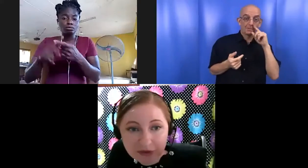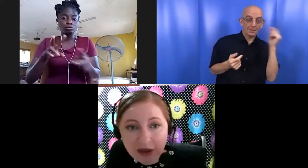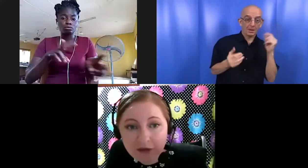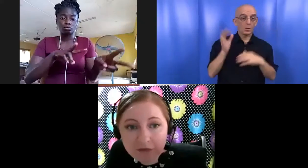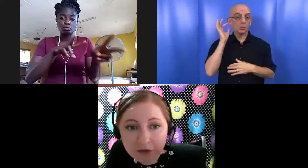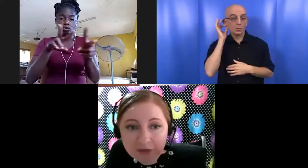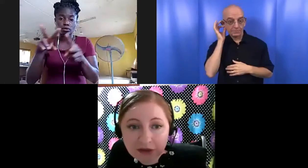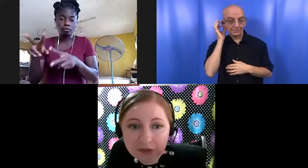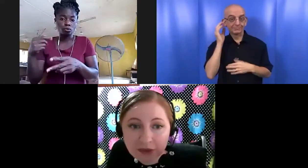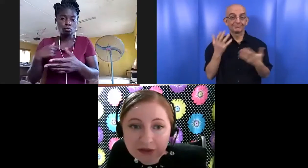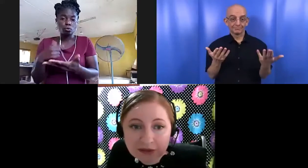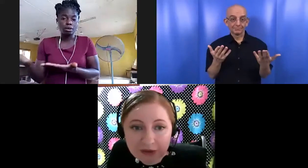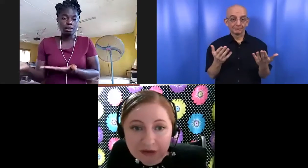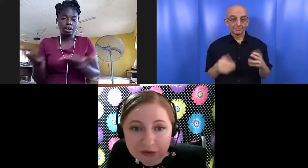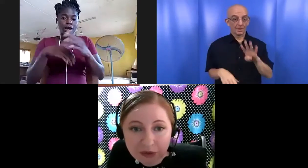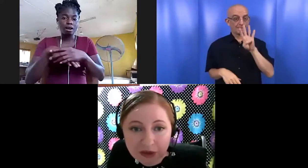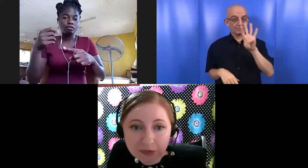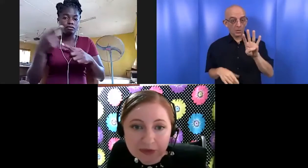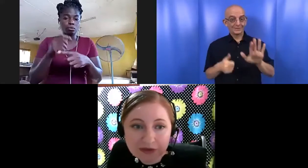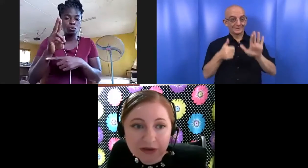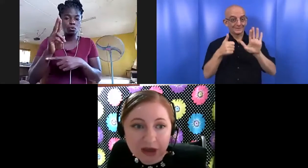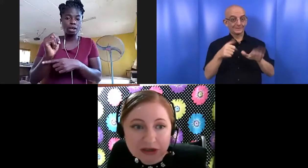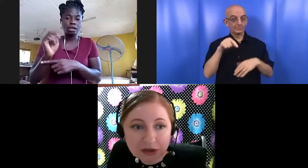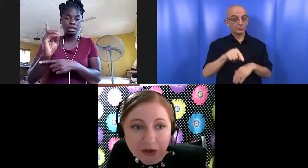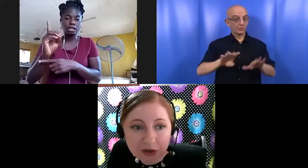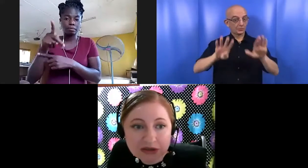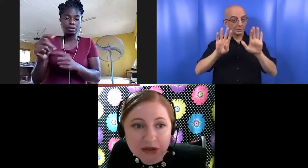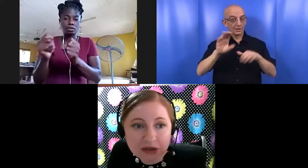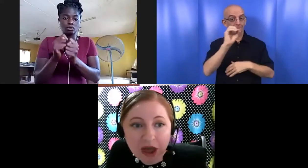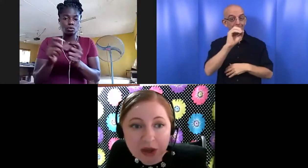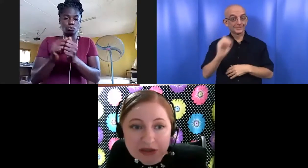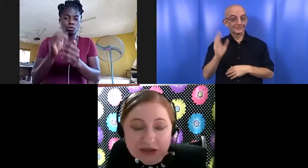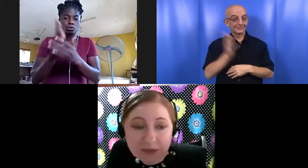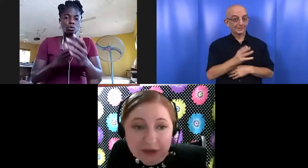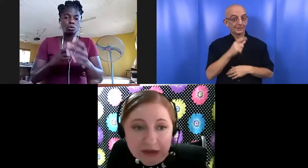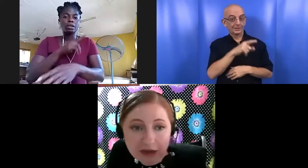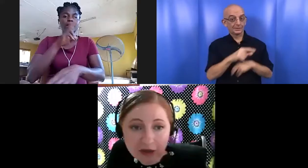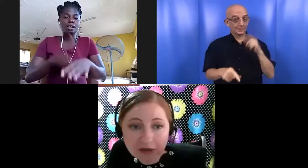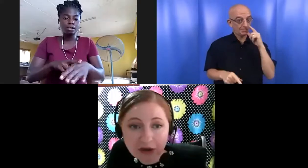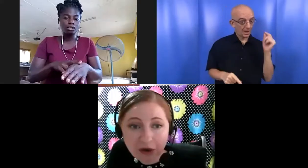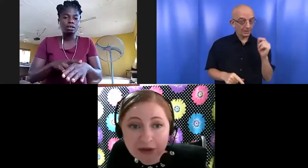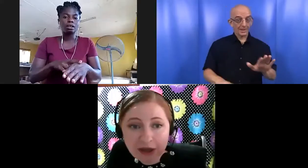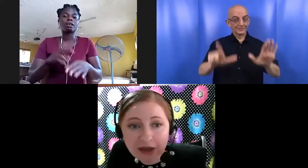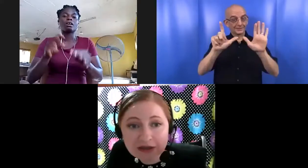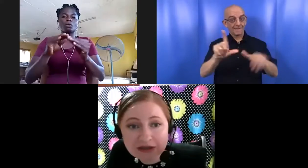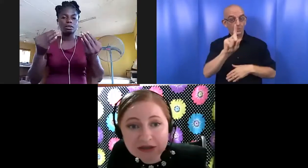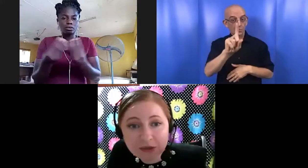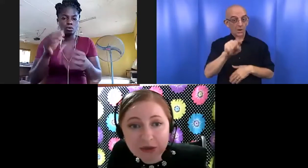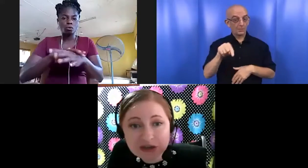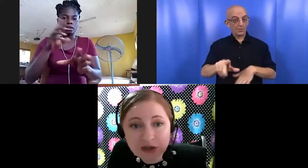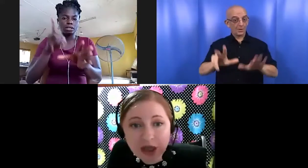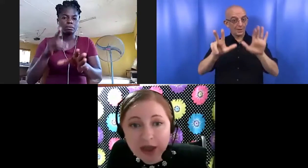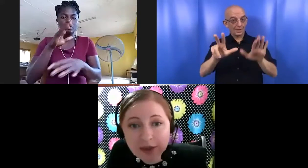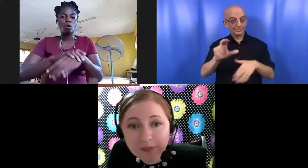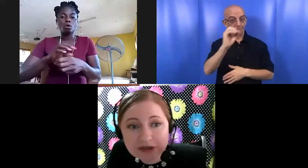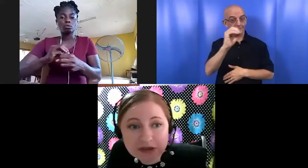April from the UNDP together with the National Council on Disability on the COVID-19